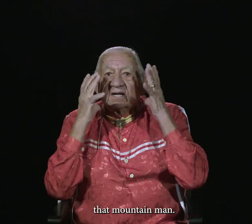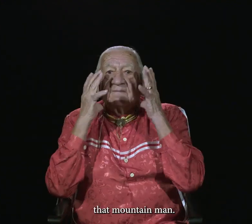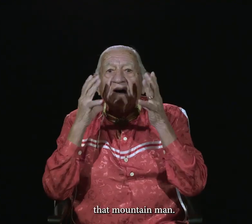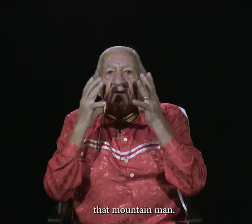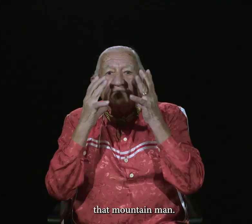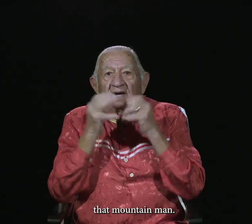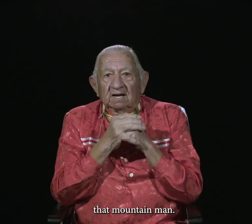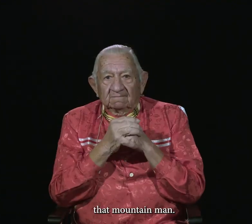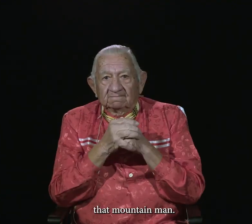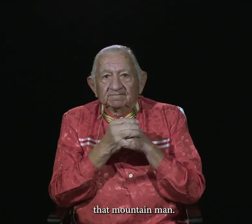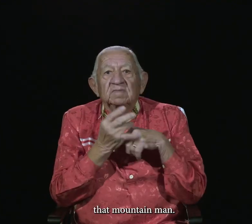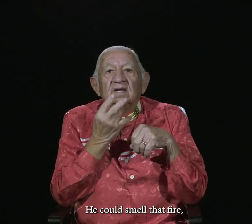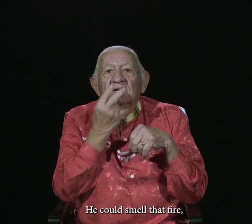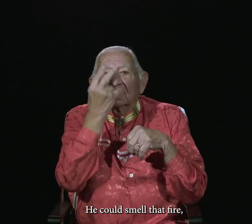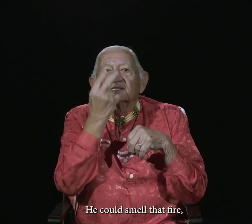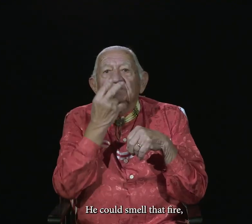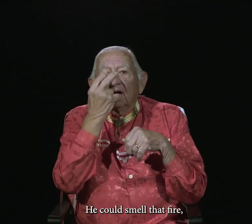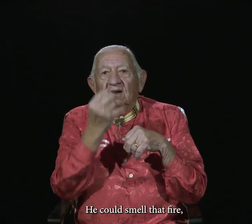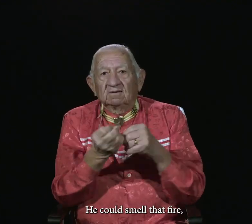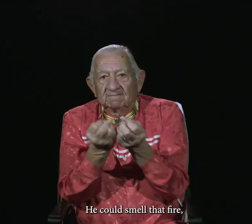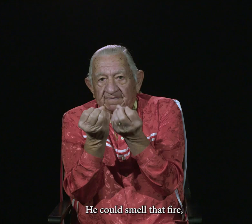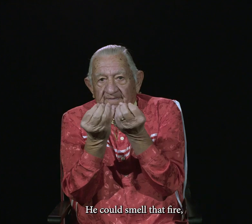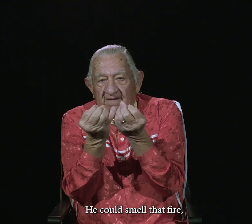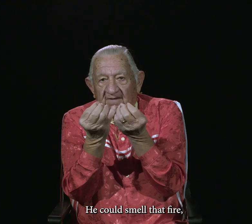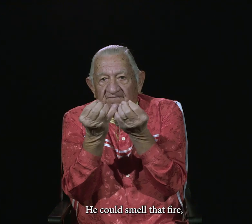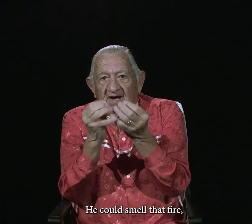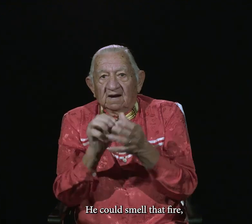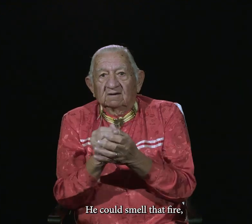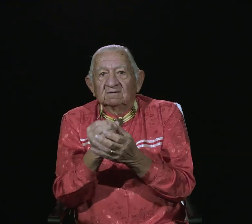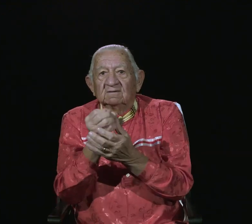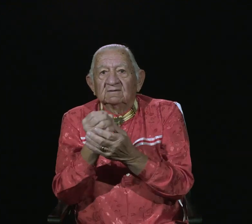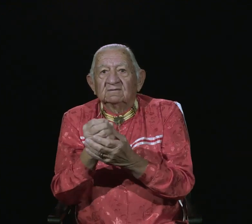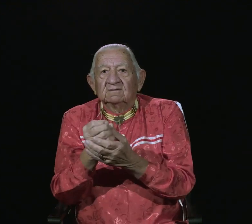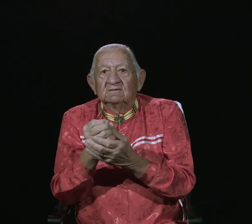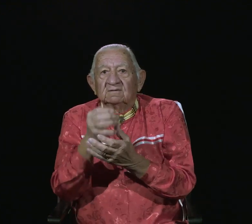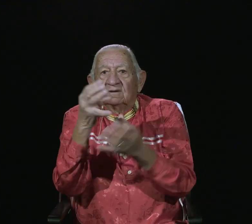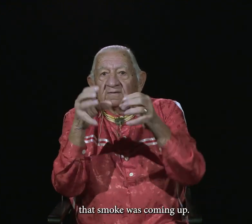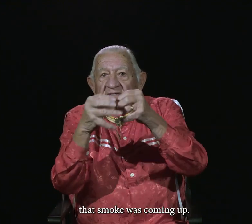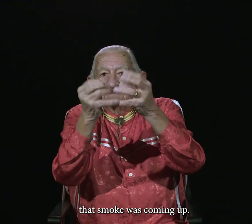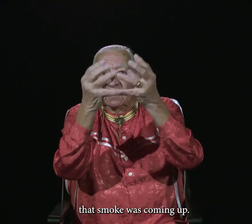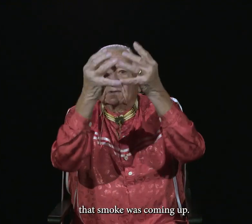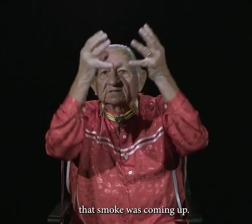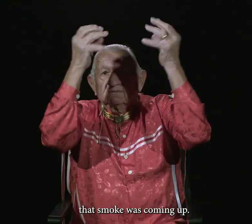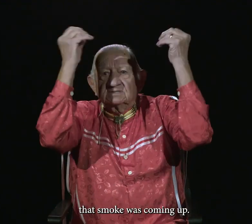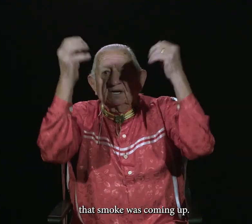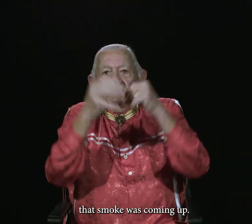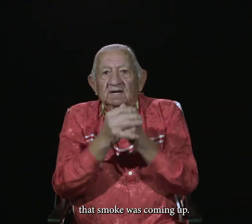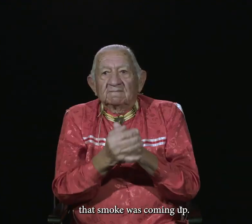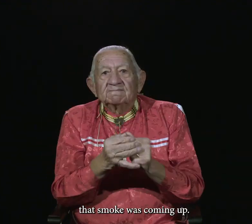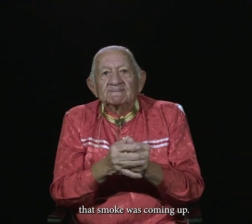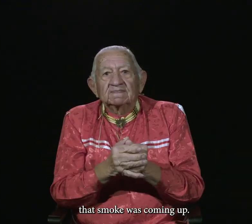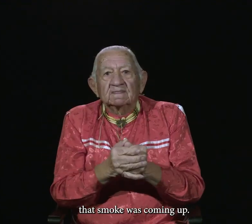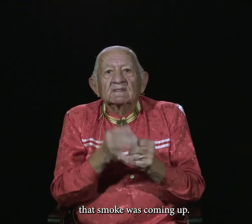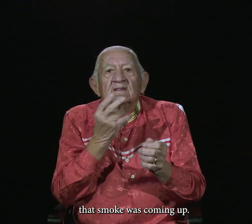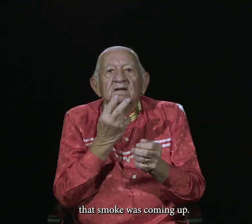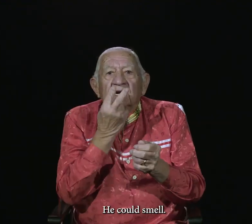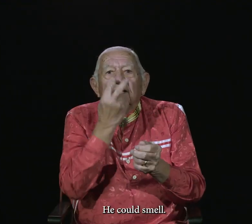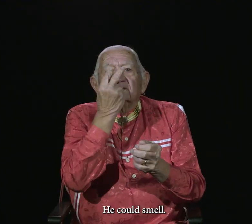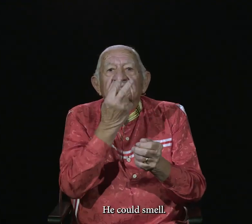that mountain man. He could smell that fire, that smoke that was coming up. He could